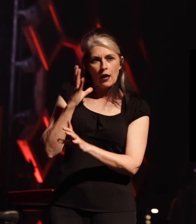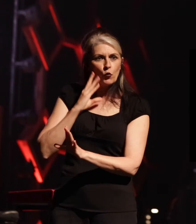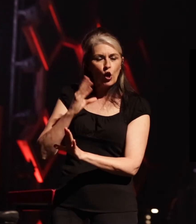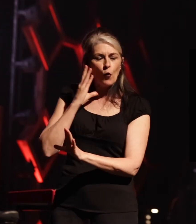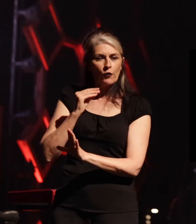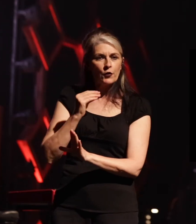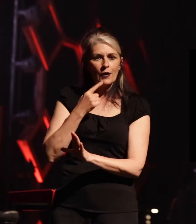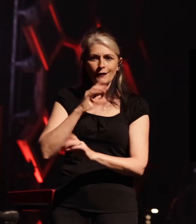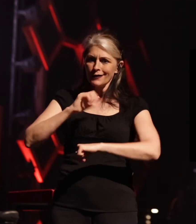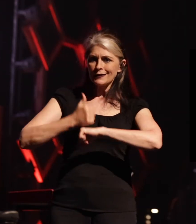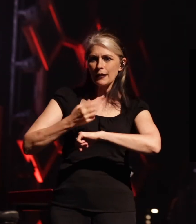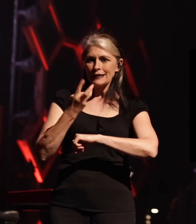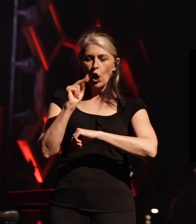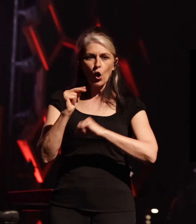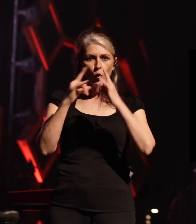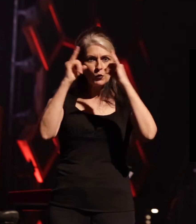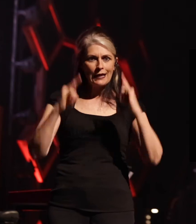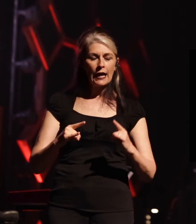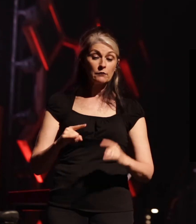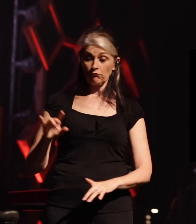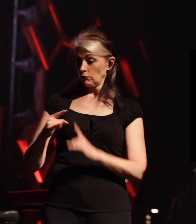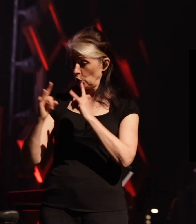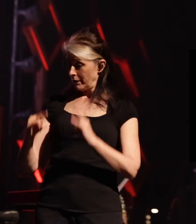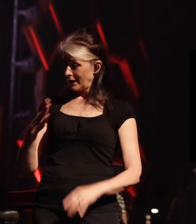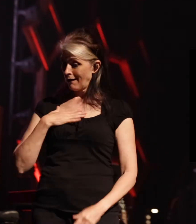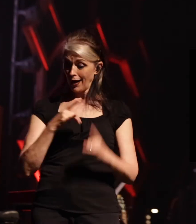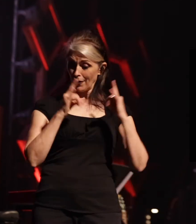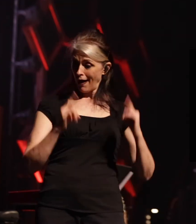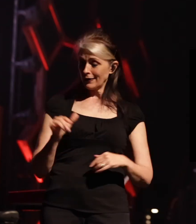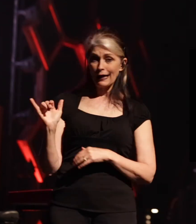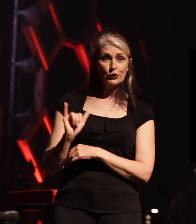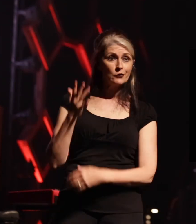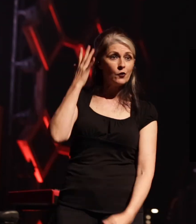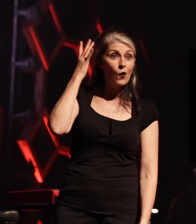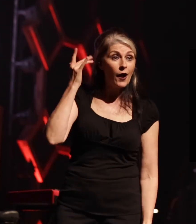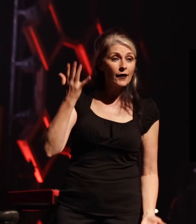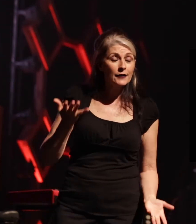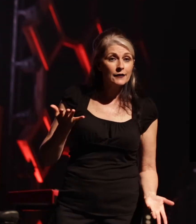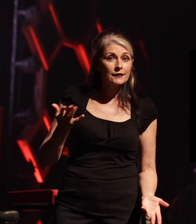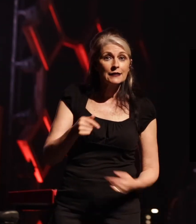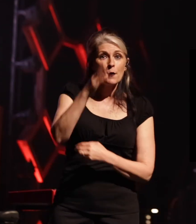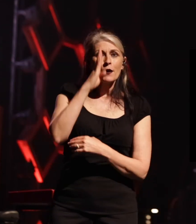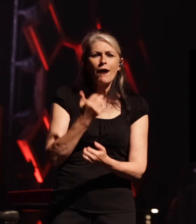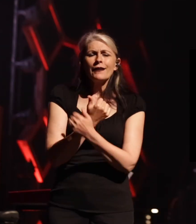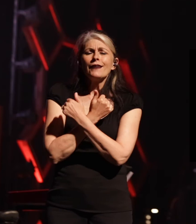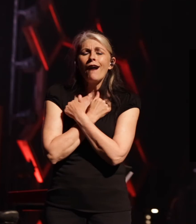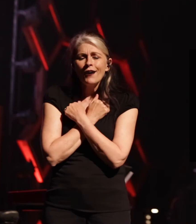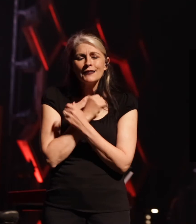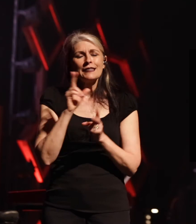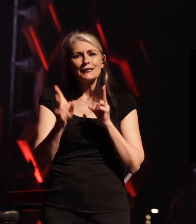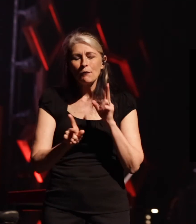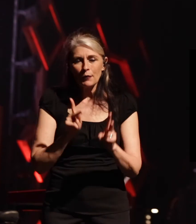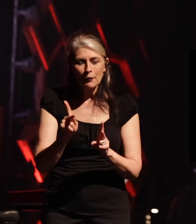own tent. You're living in a tent? I'm going to live in a tent. Why? Because God loves his people, and God wanted